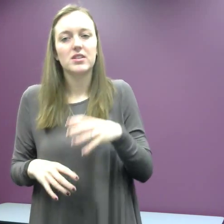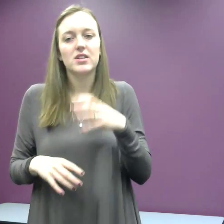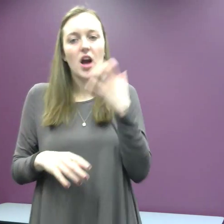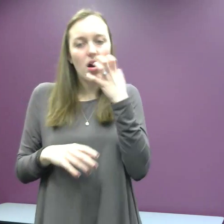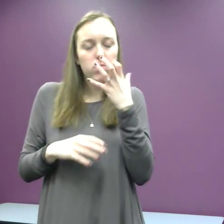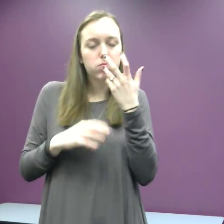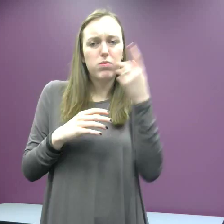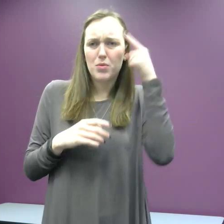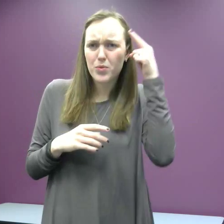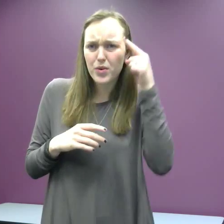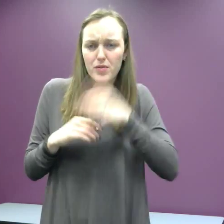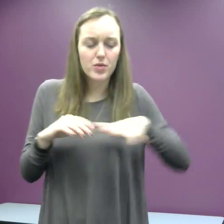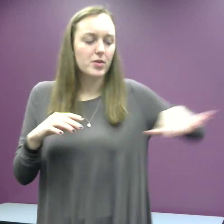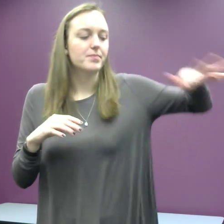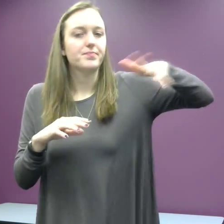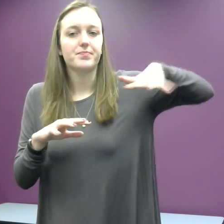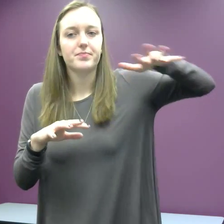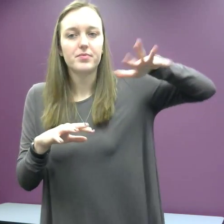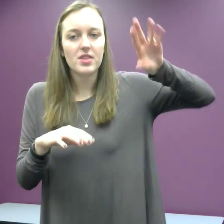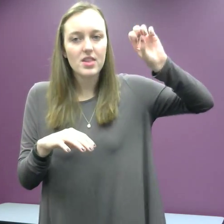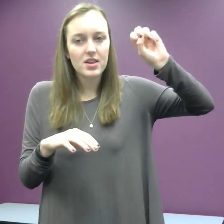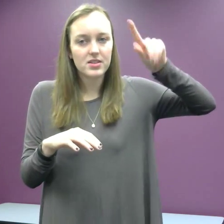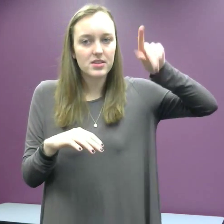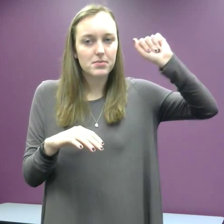spa when we have guests over or a party or something of that sort.